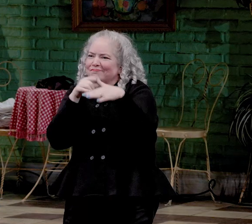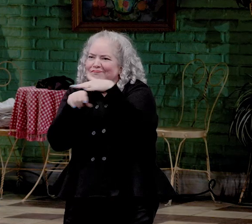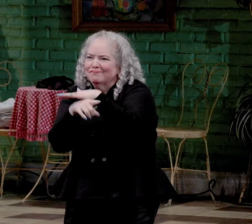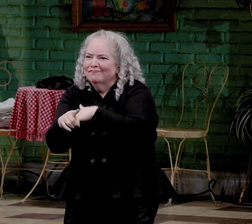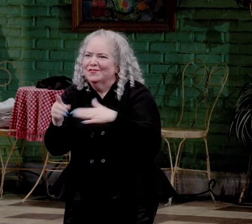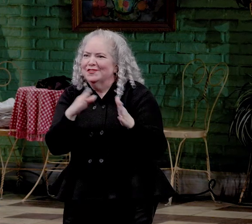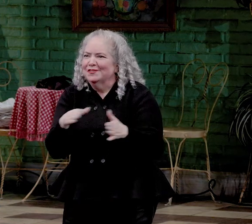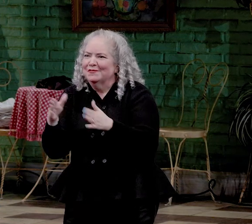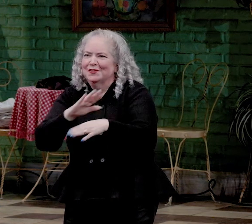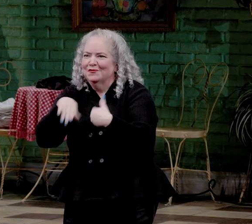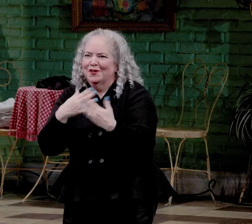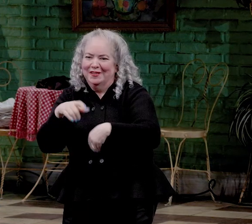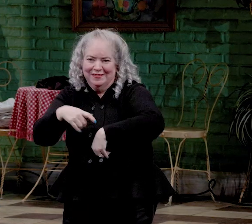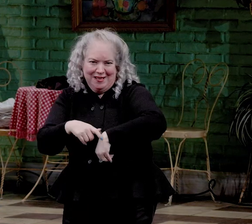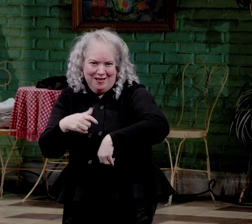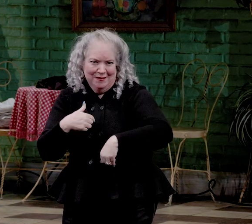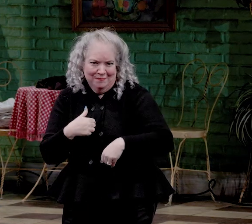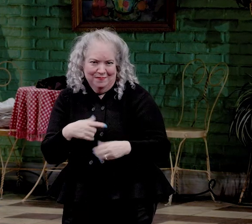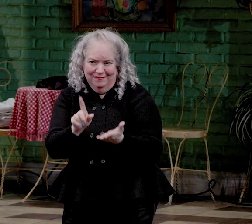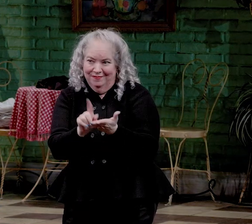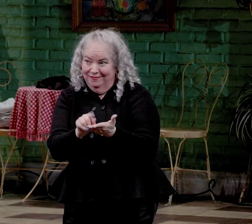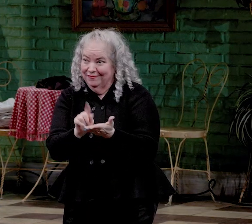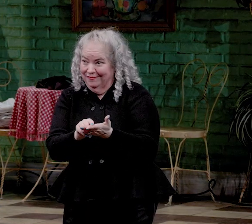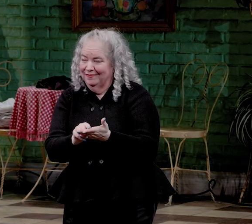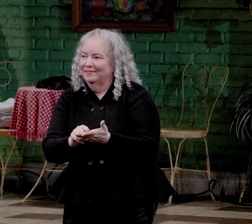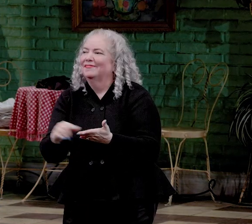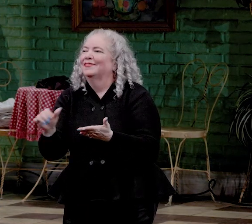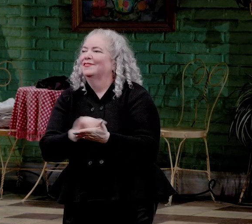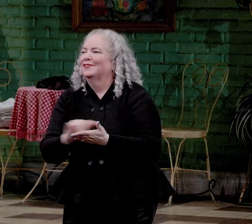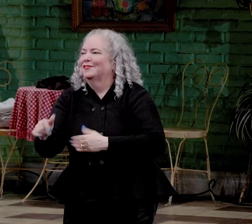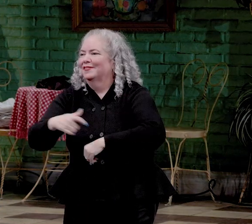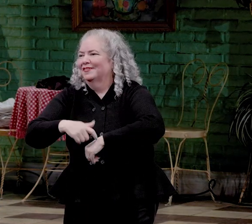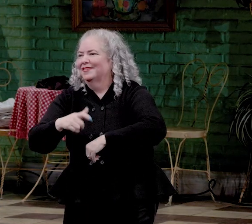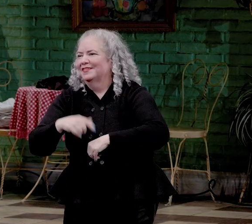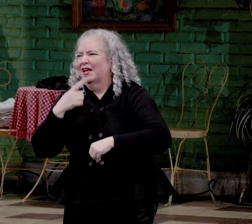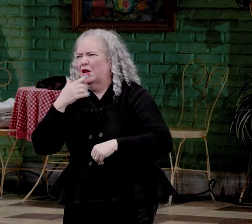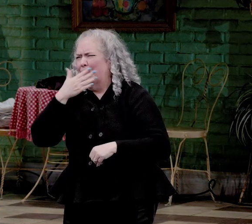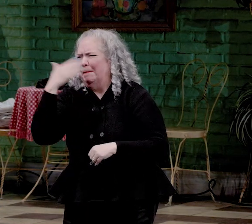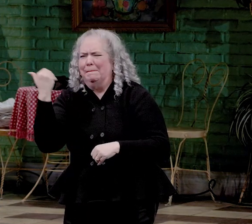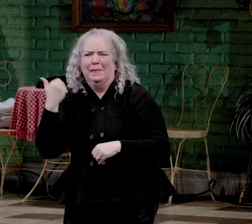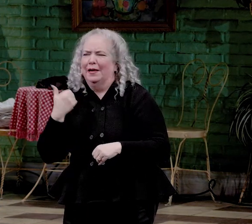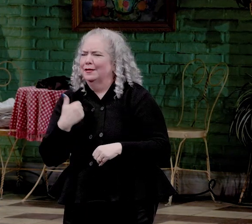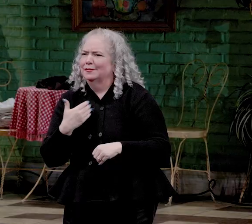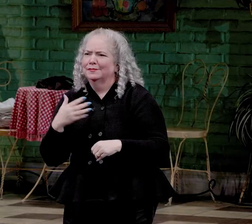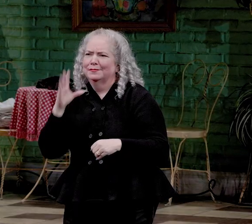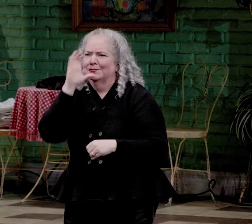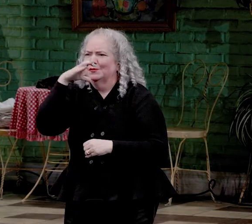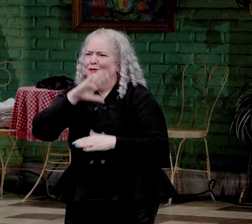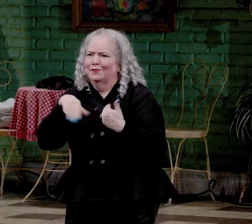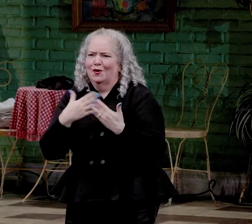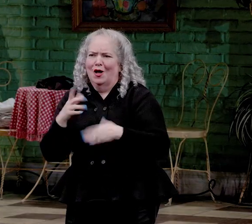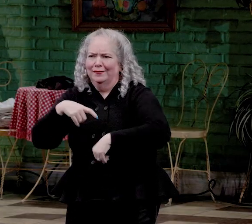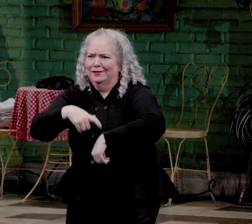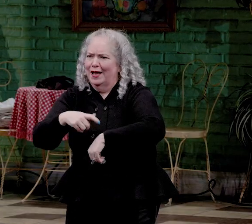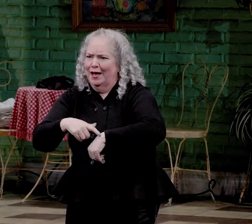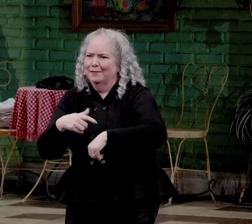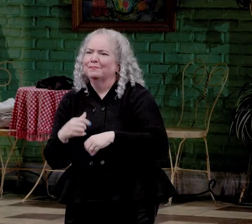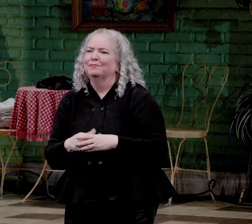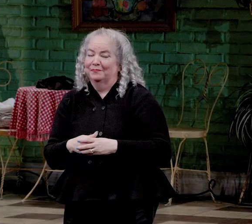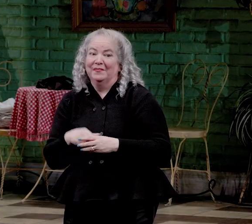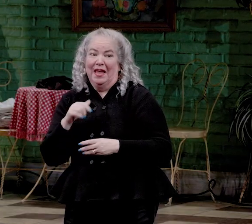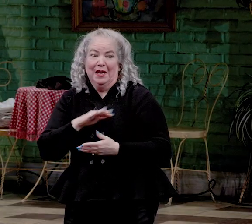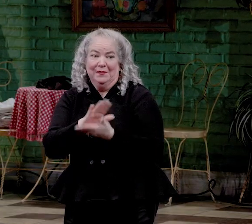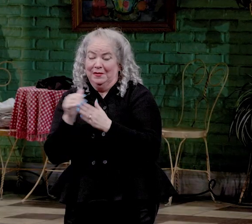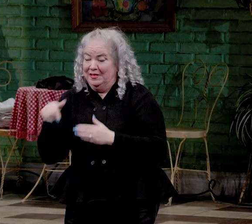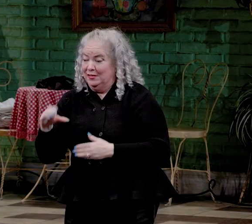as blockbuster perfection, one of the best-selling books of all time comes to the stage in this